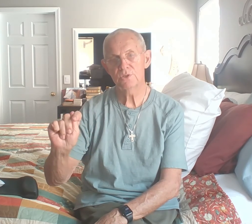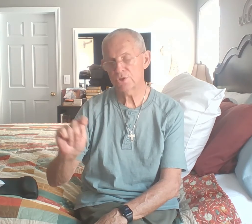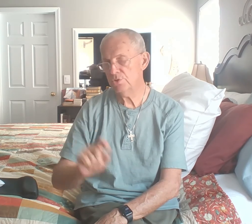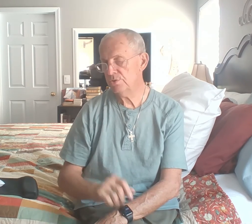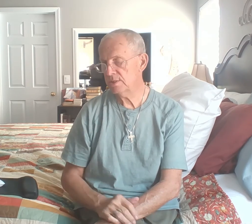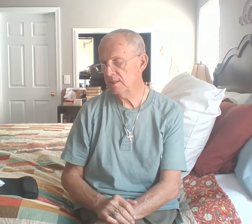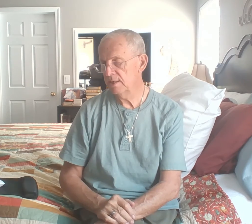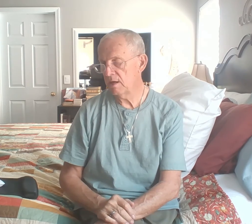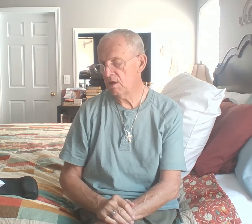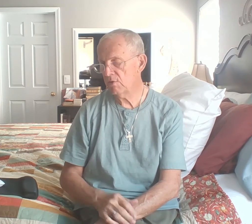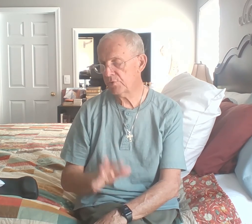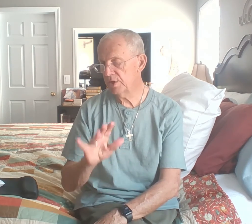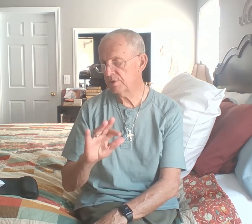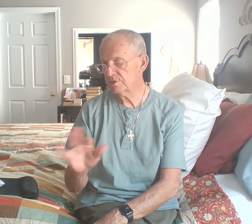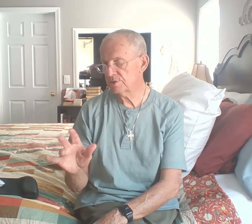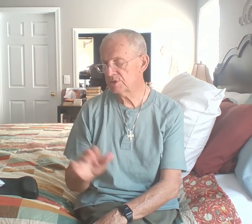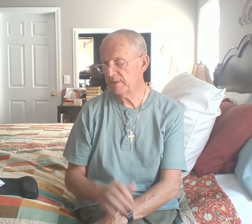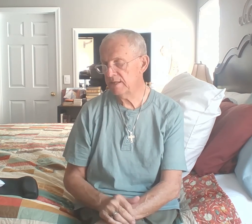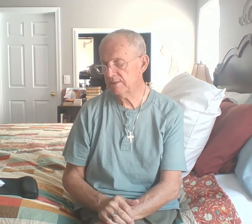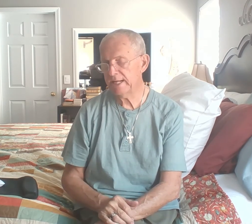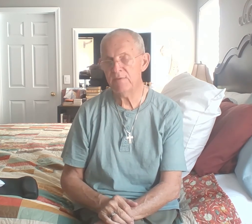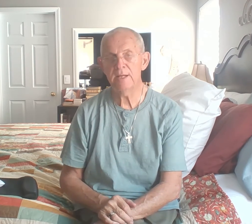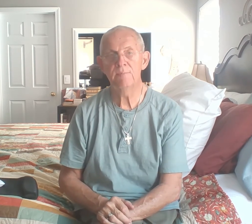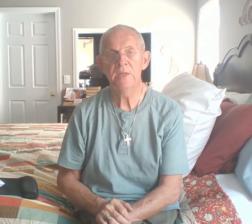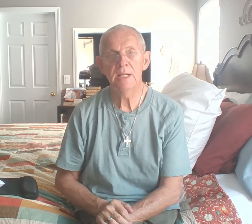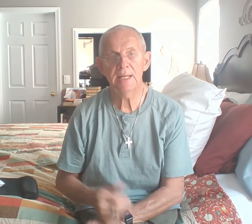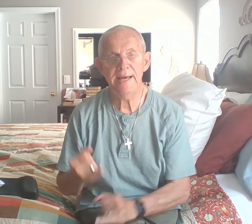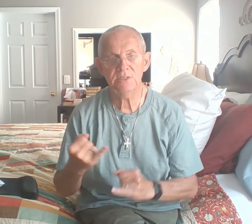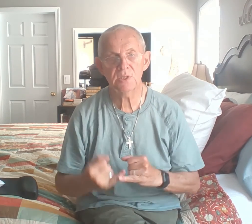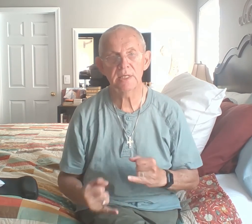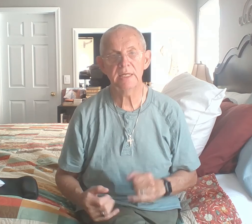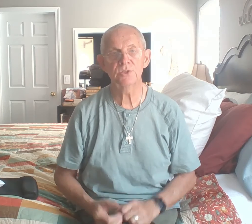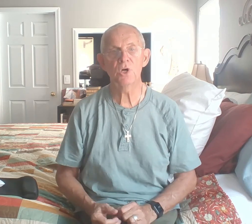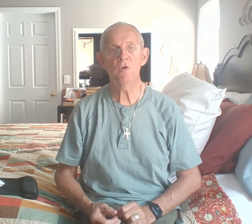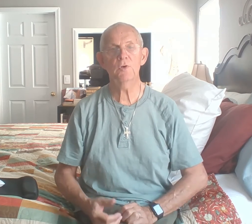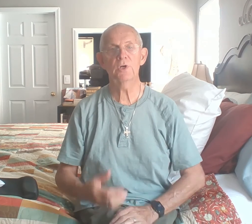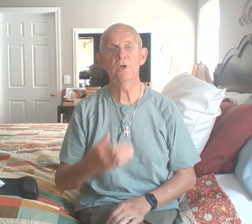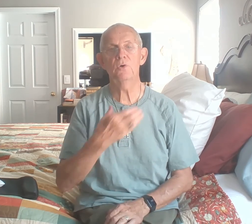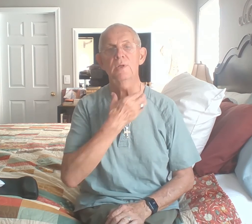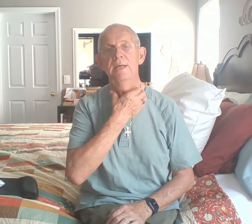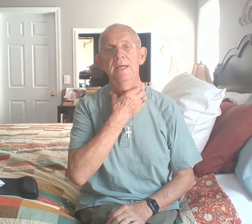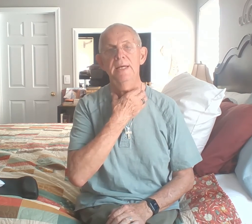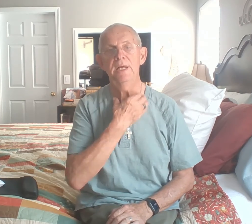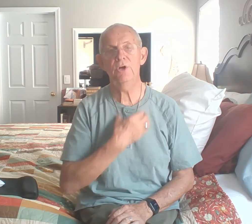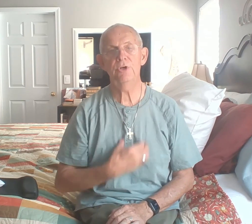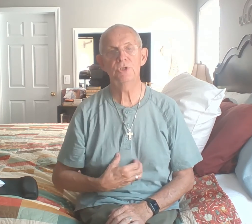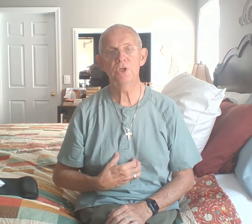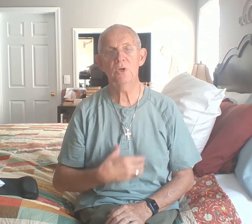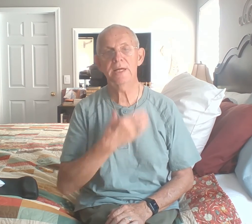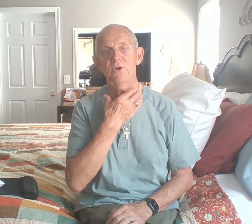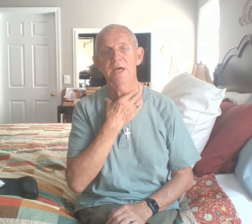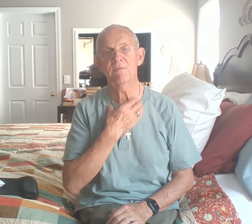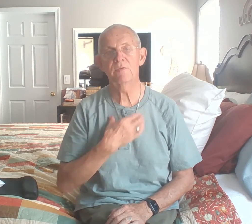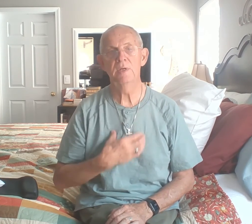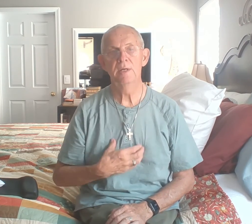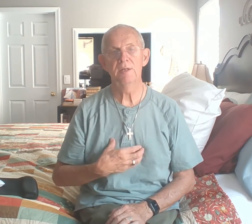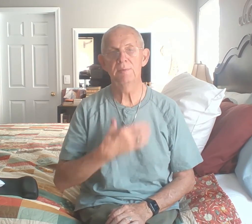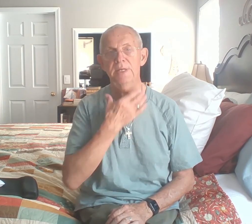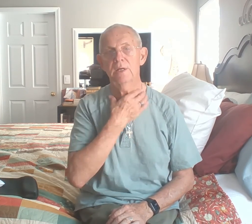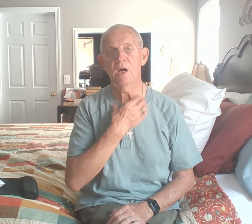suit, all three of those are spelled. And then lastly is overcoat, and here you show like you have the big